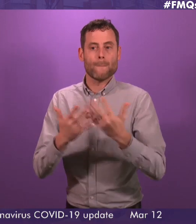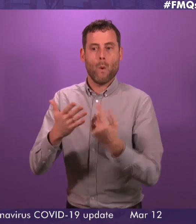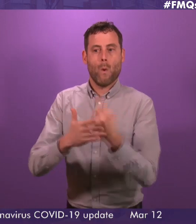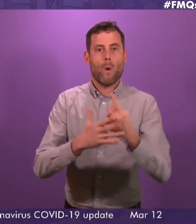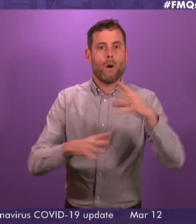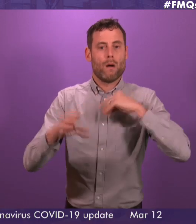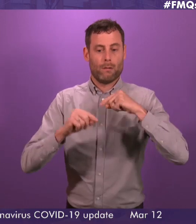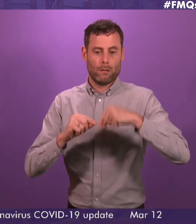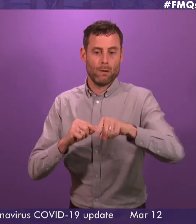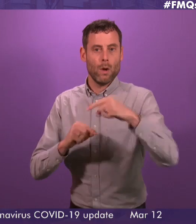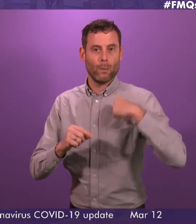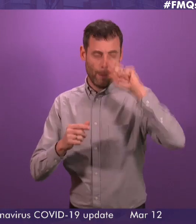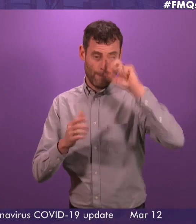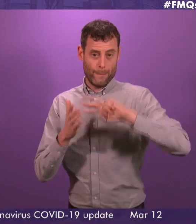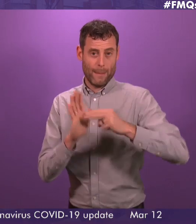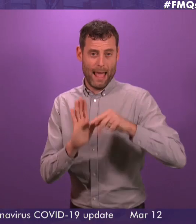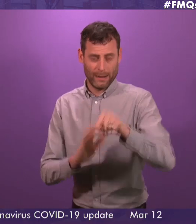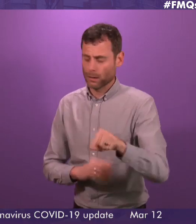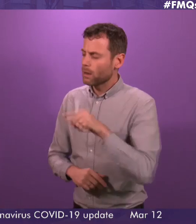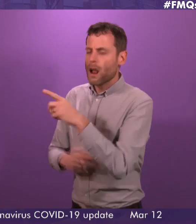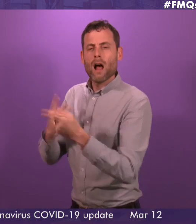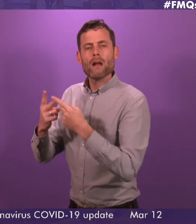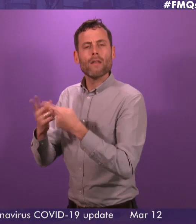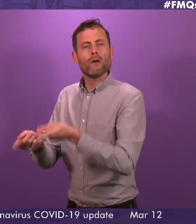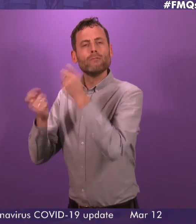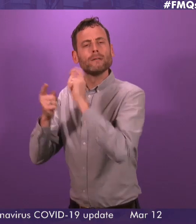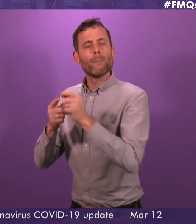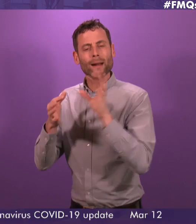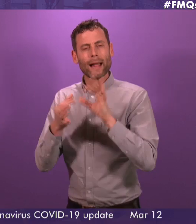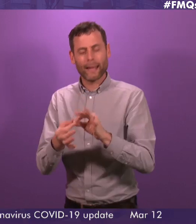about supplies, not just hand gels, members have raised